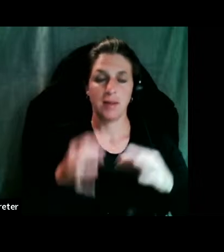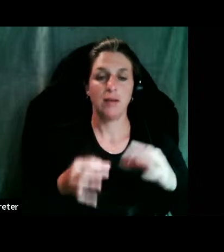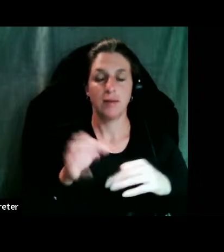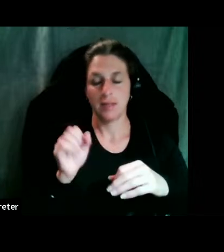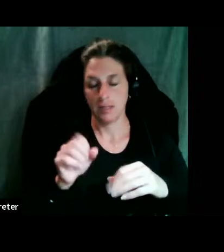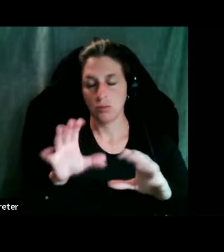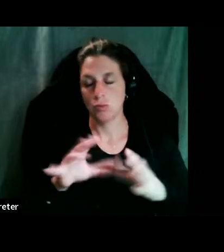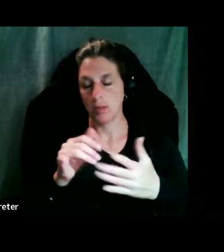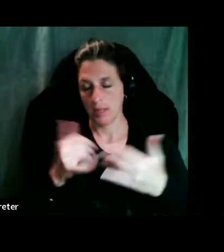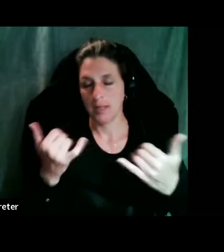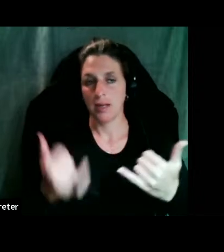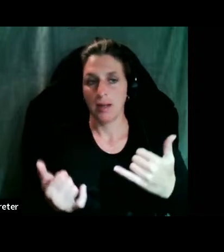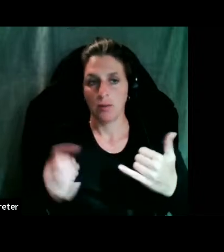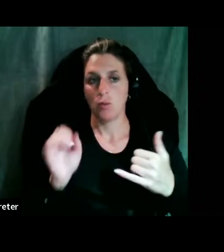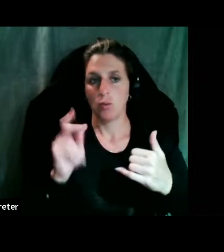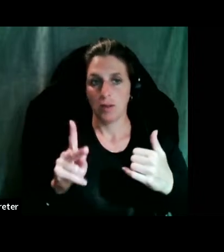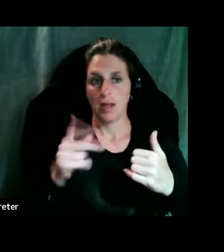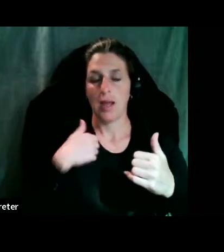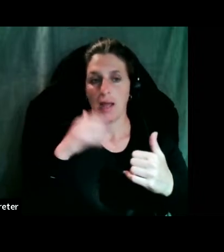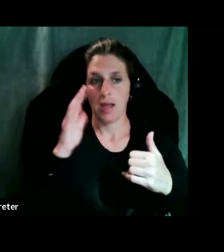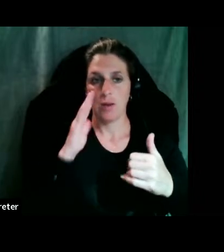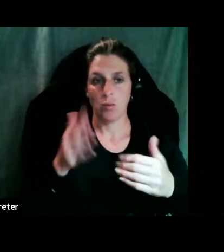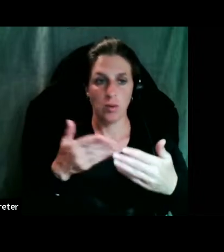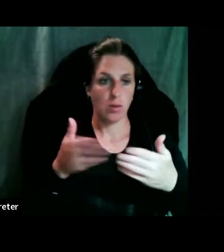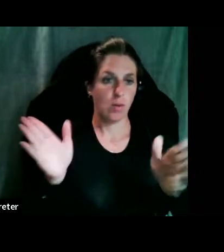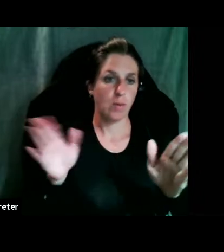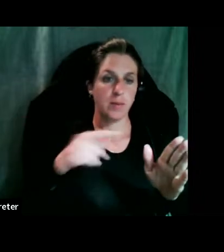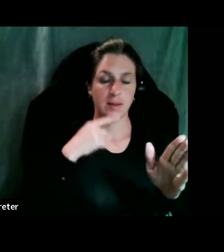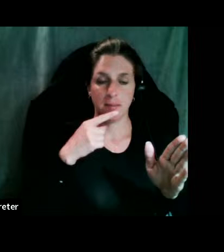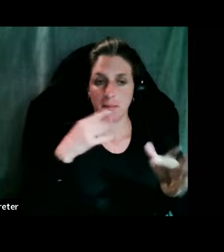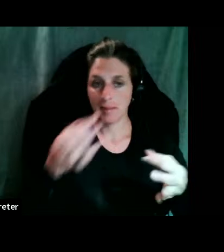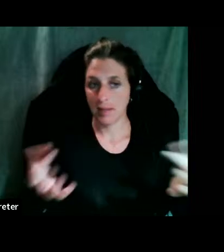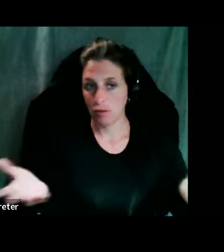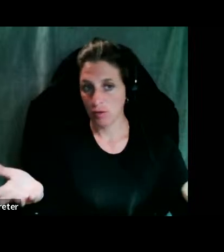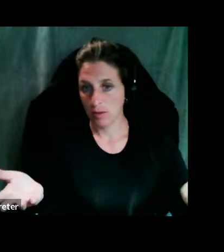now. Okay, I will open up the public hearing.